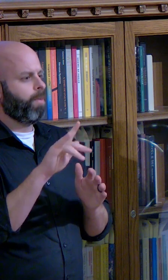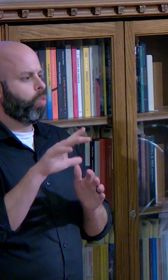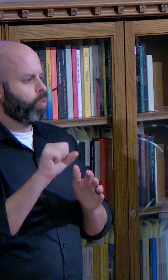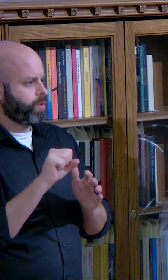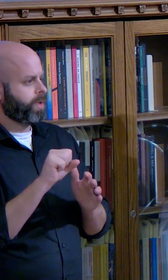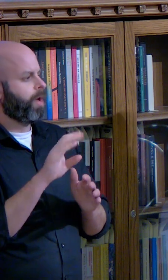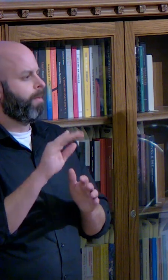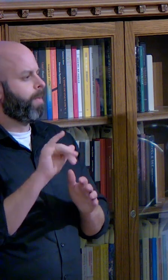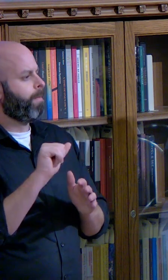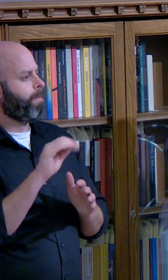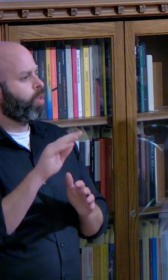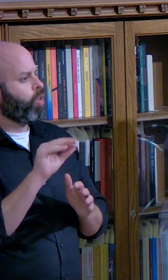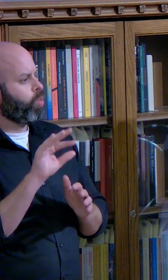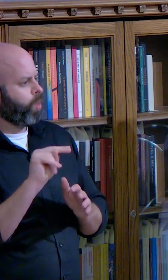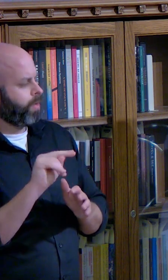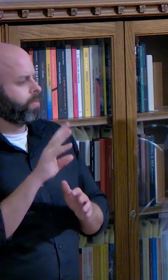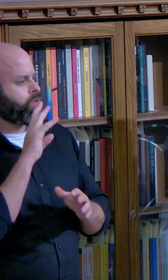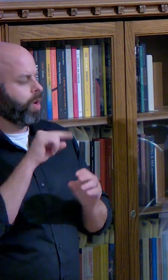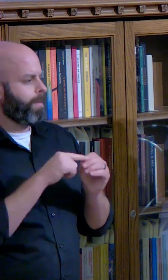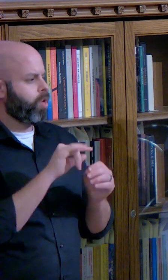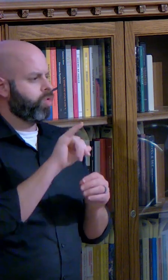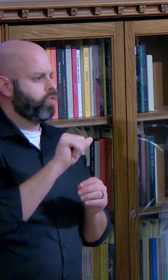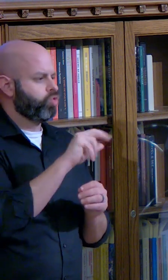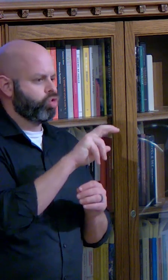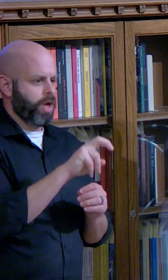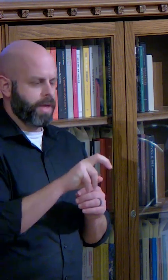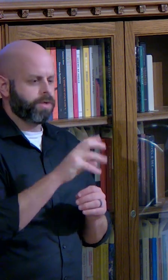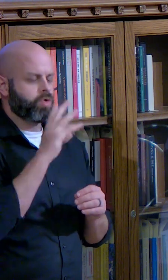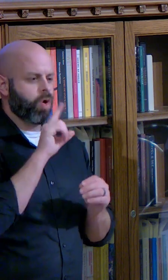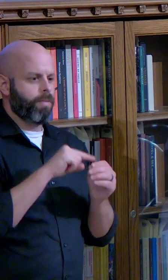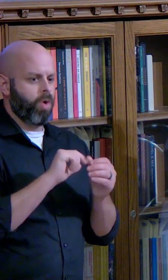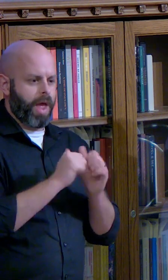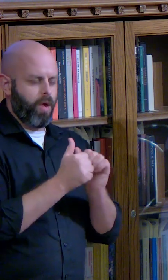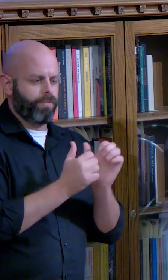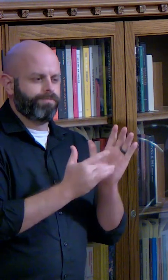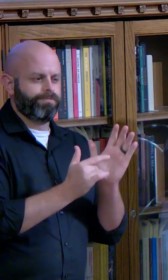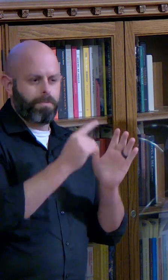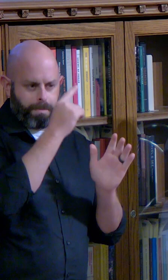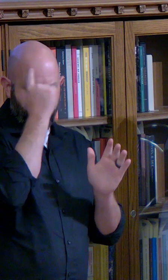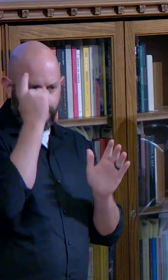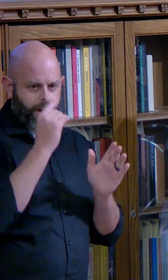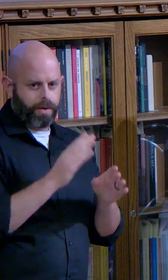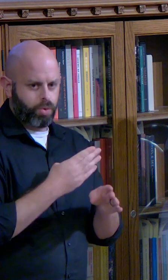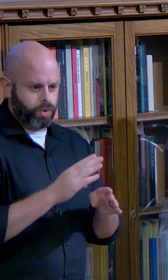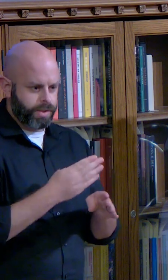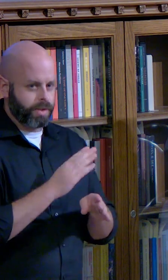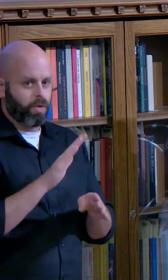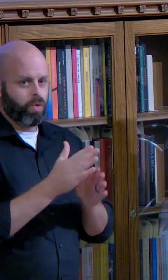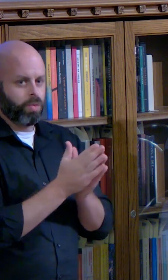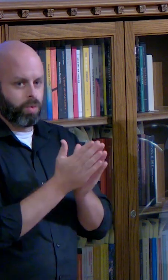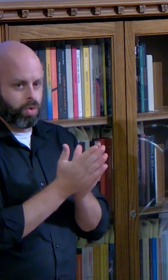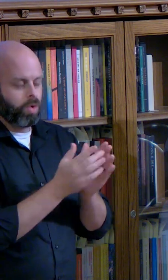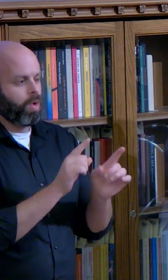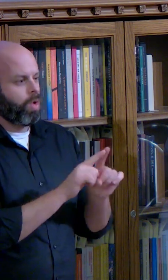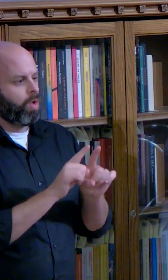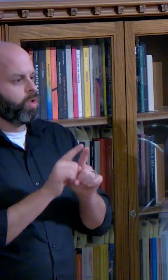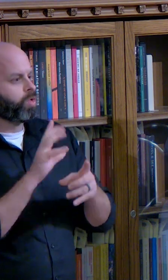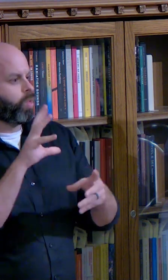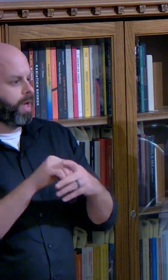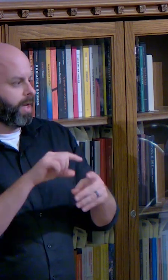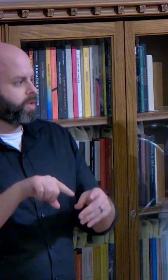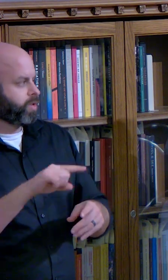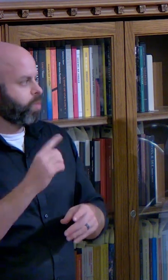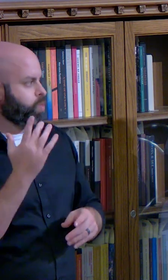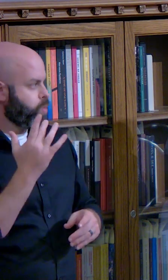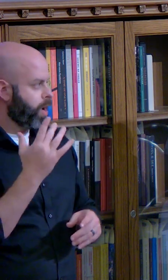jazz and then Rock and rolls appropriation of black music those works also engage them